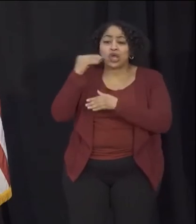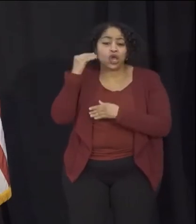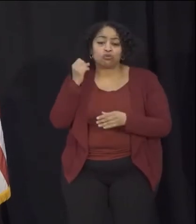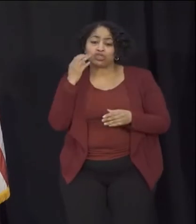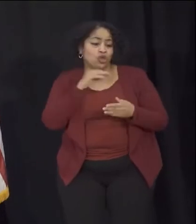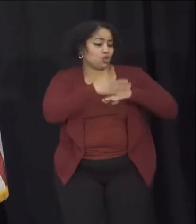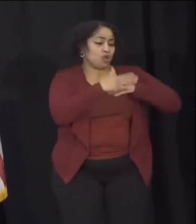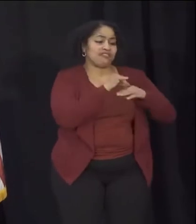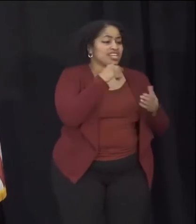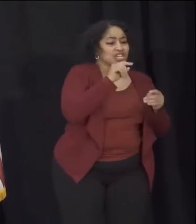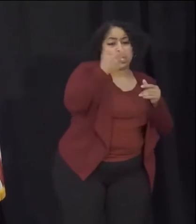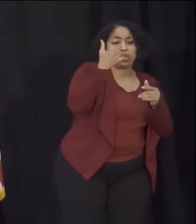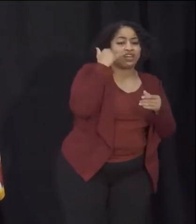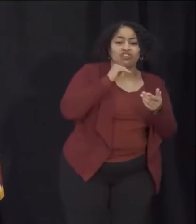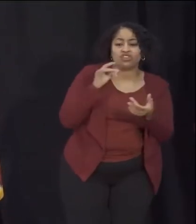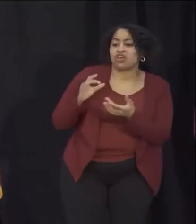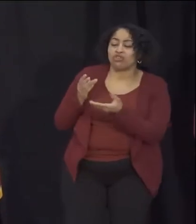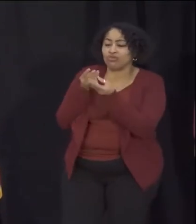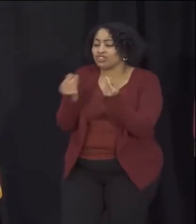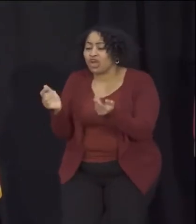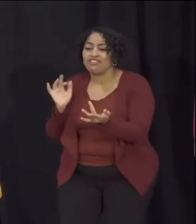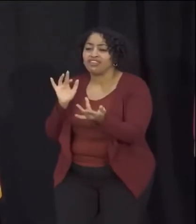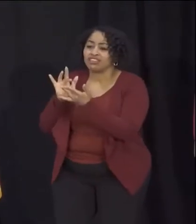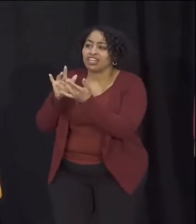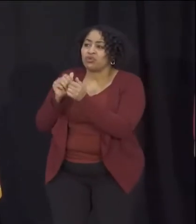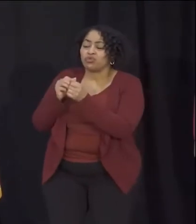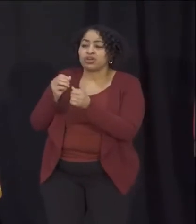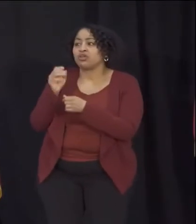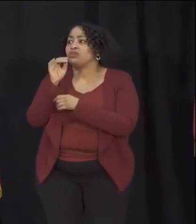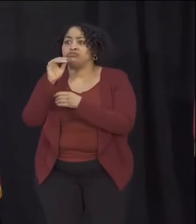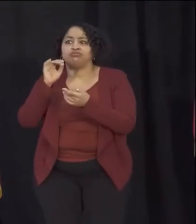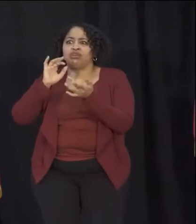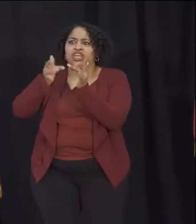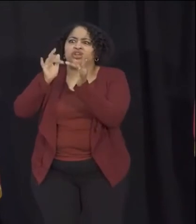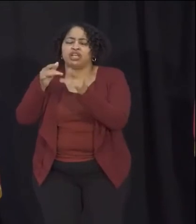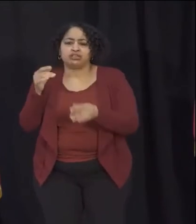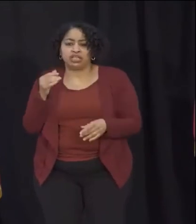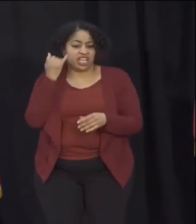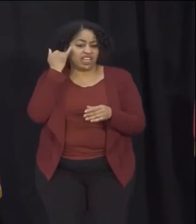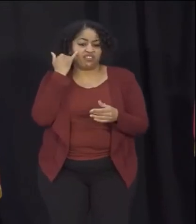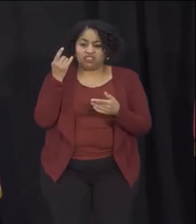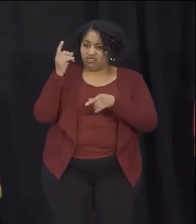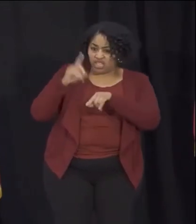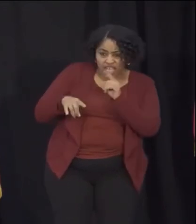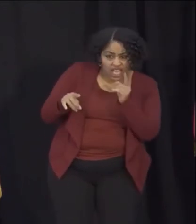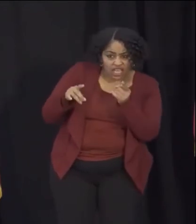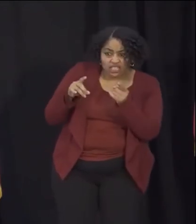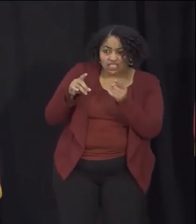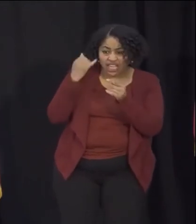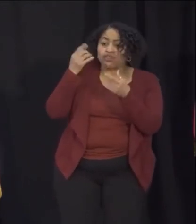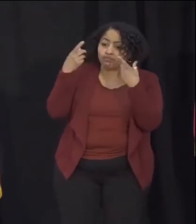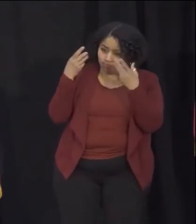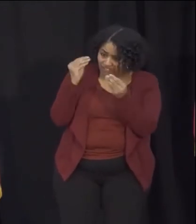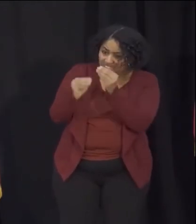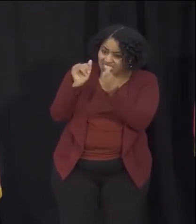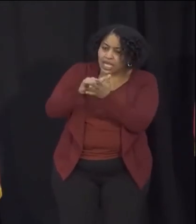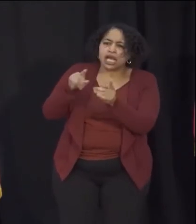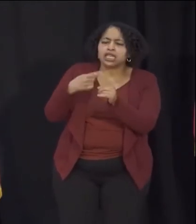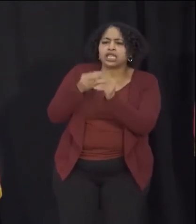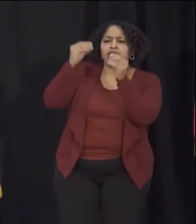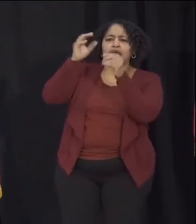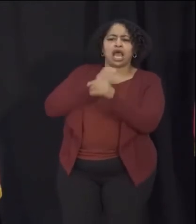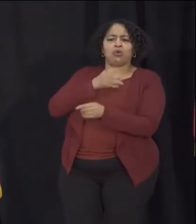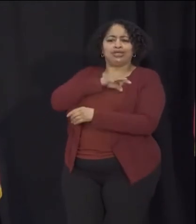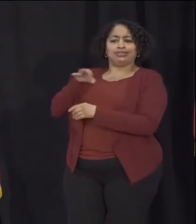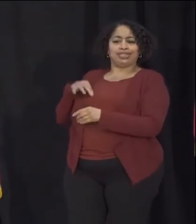the connectivity. And even if you solve the connectivity, if the Detroit public schools are not ready to teach in this new mode,